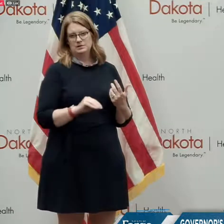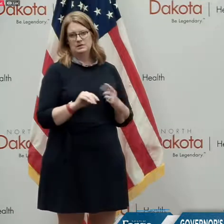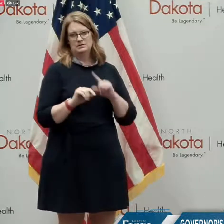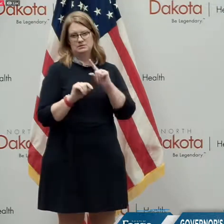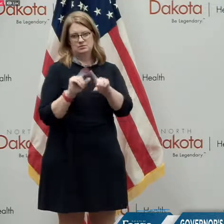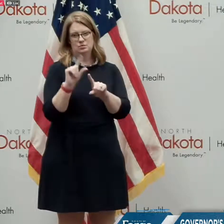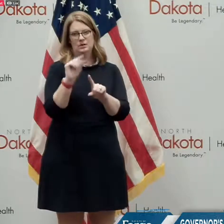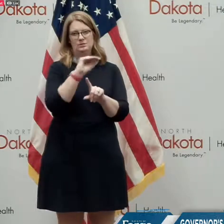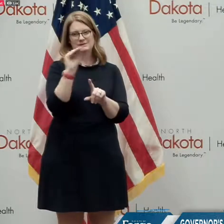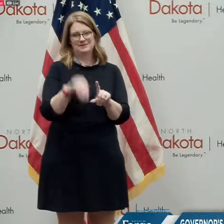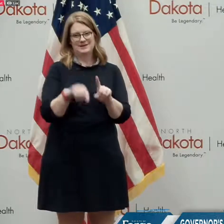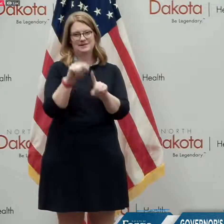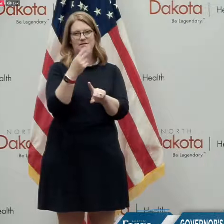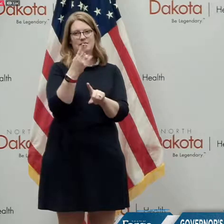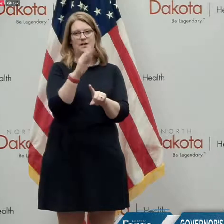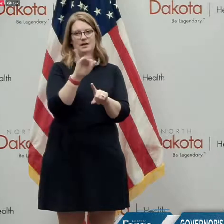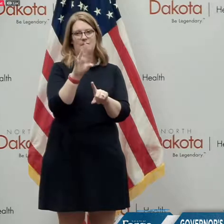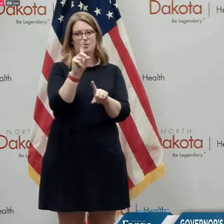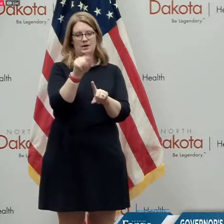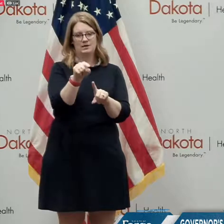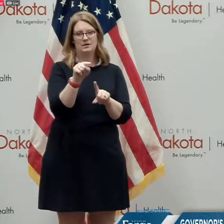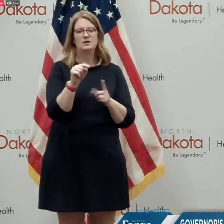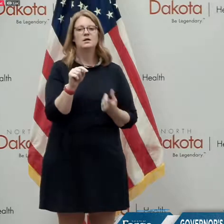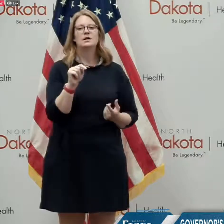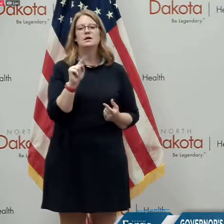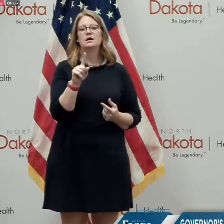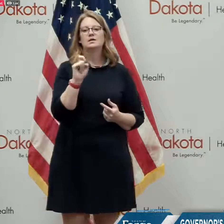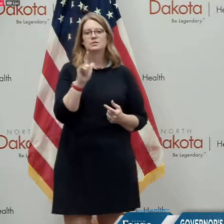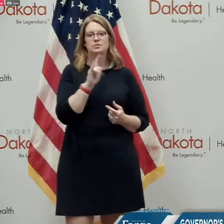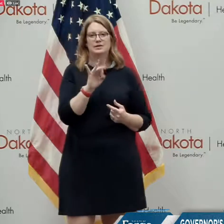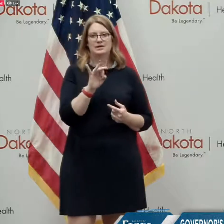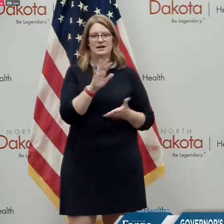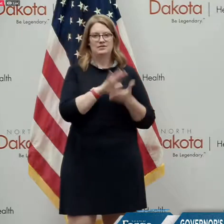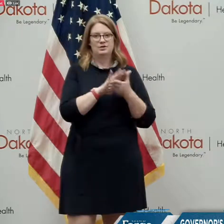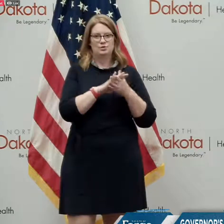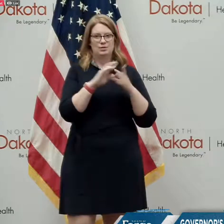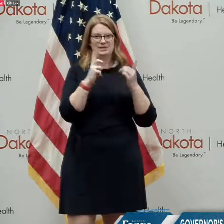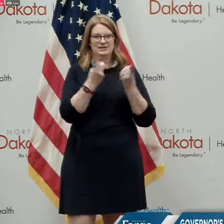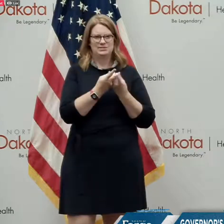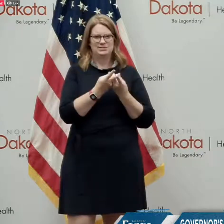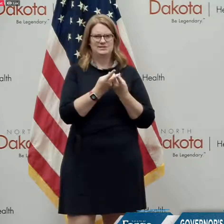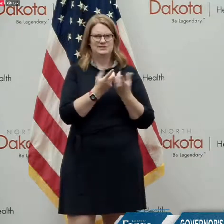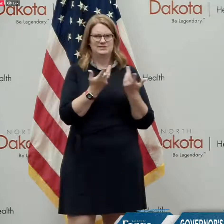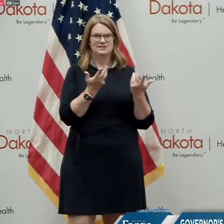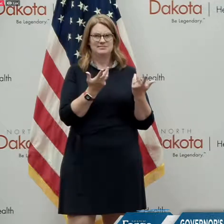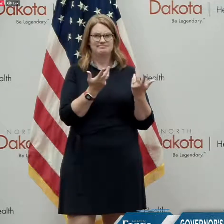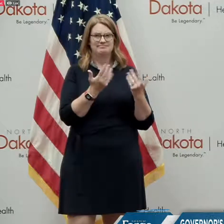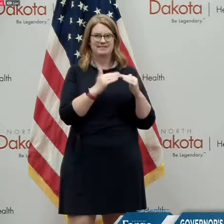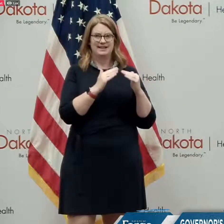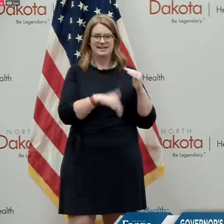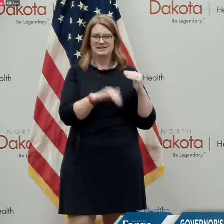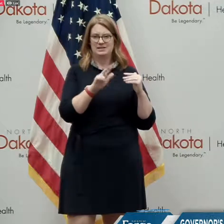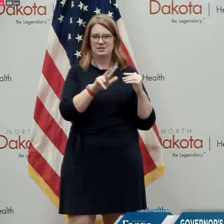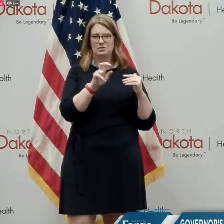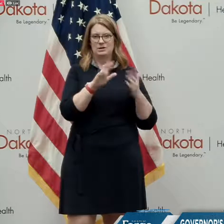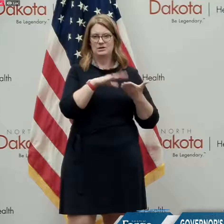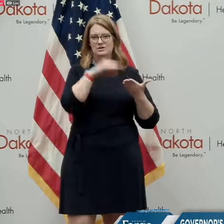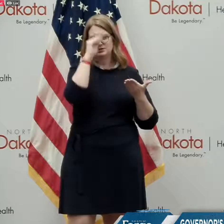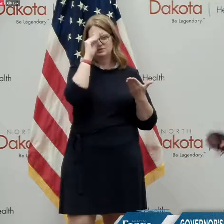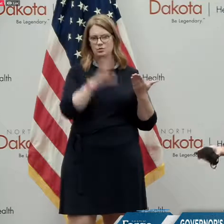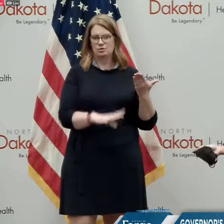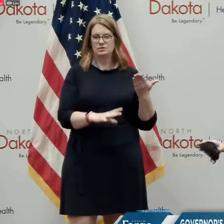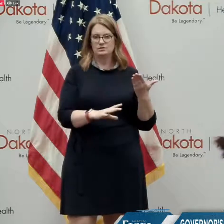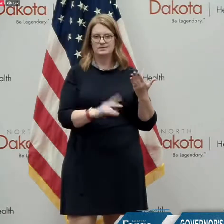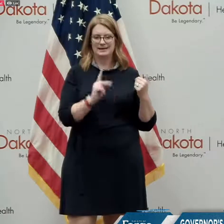hybrid. But remembering 129 of our school districts have less than 300 students in them